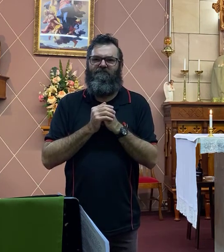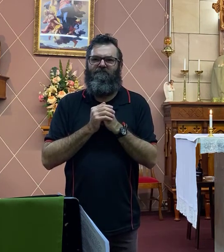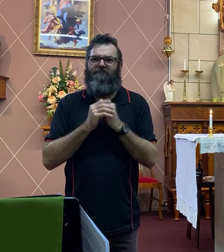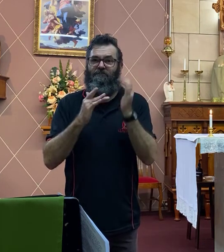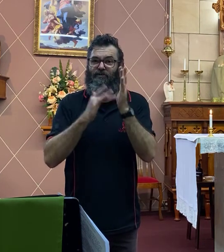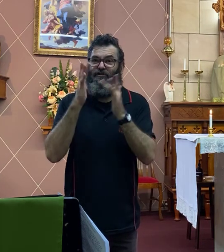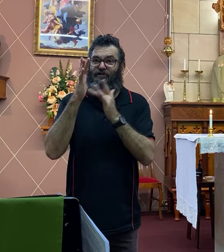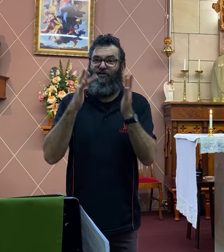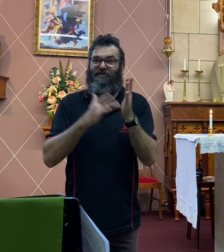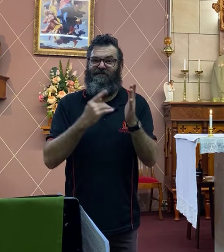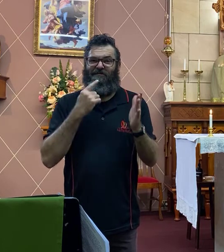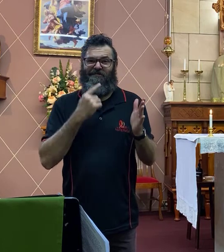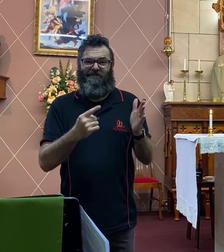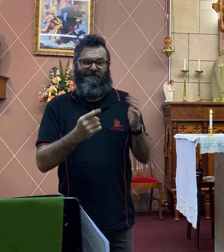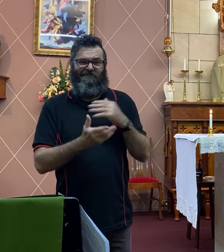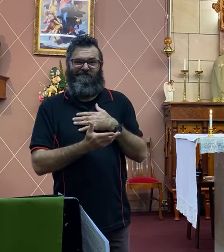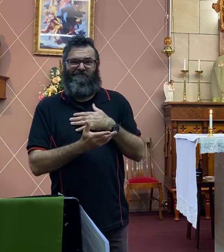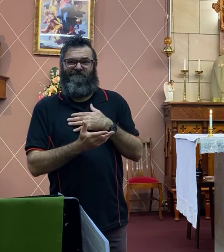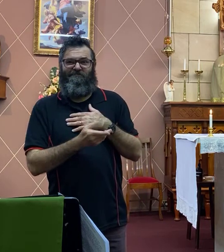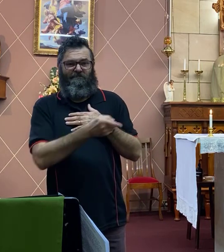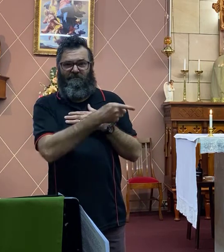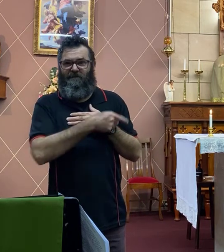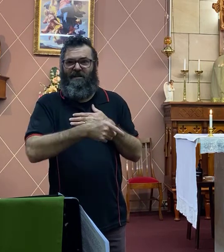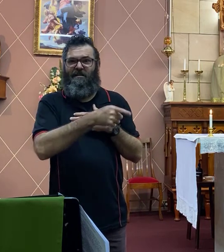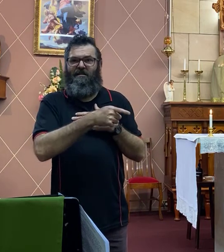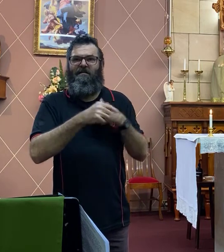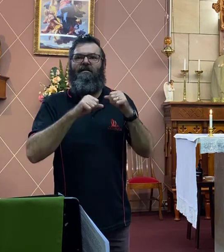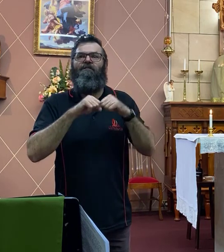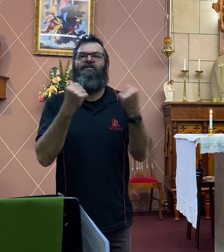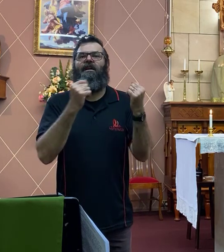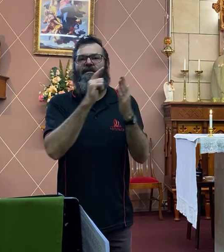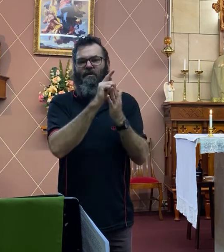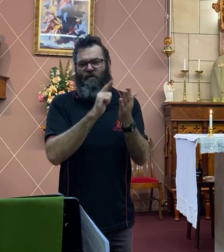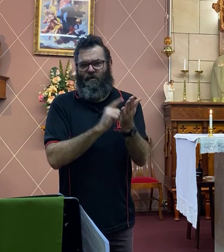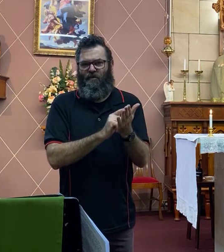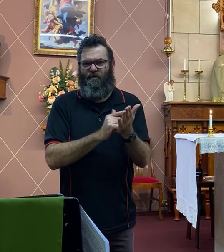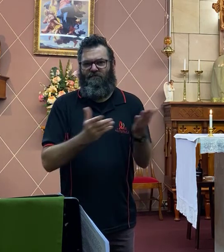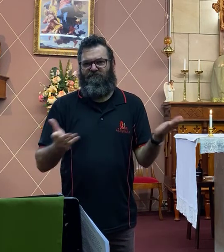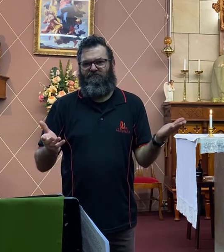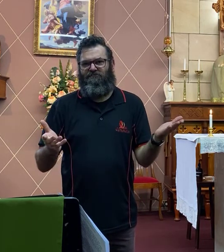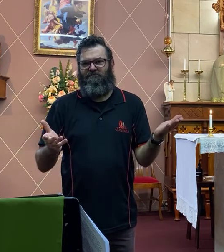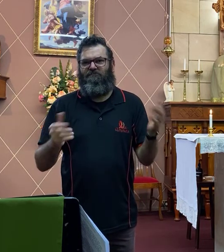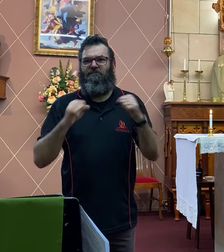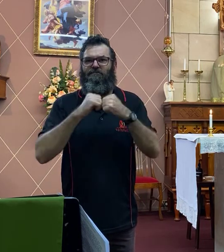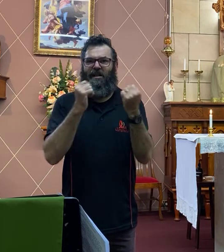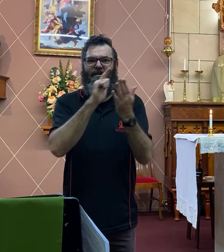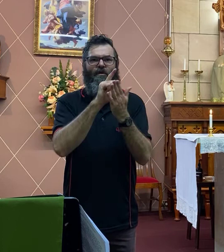breaking the Ten Commandments themselves. They were breaking God.